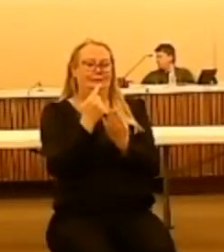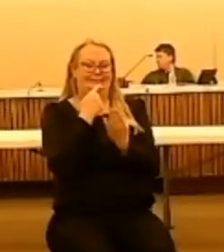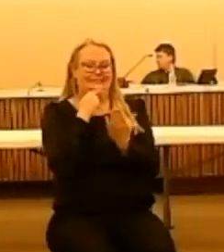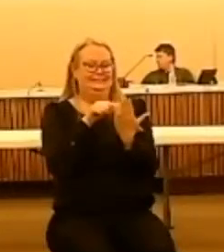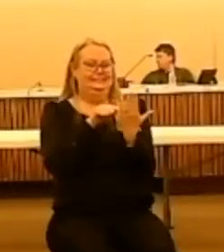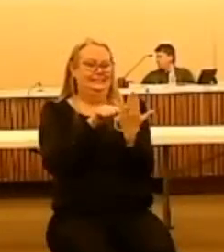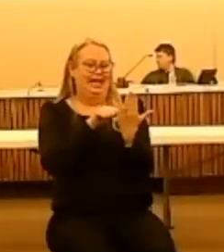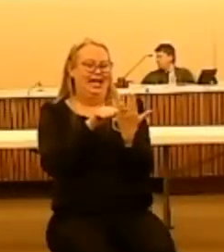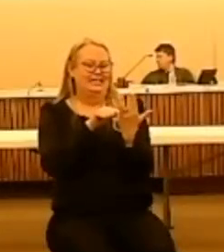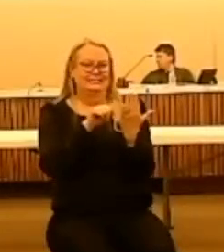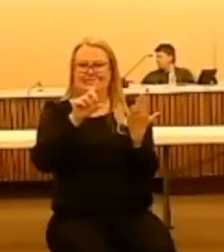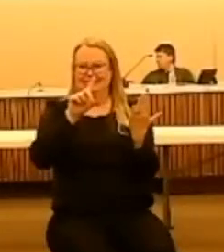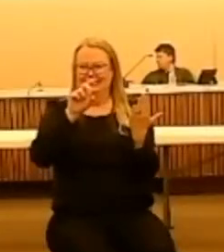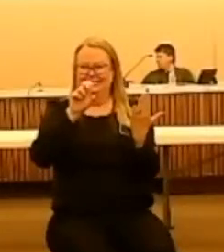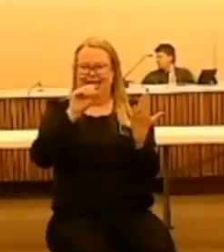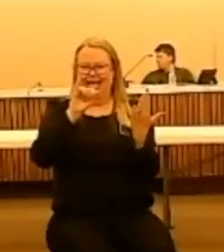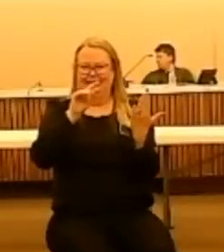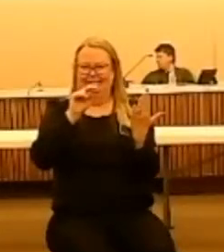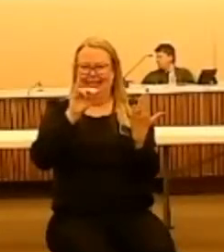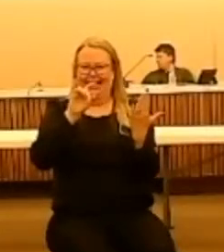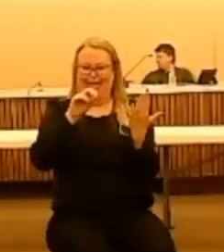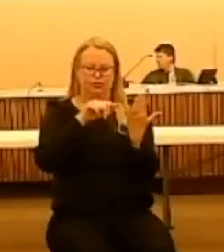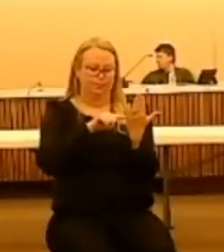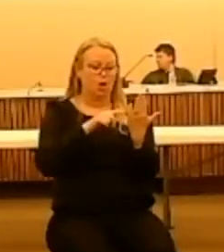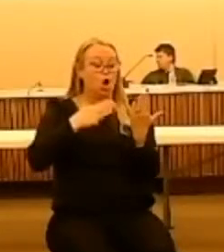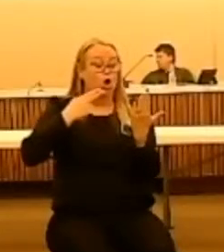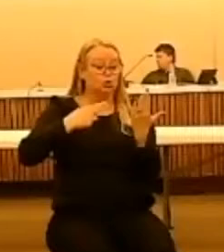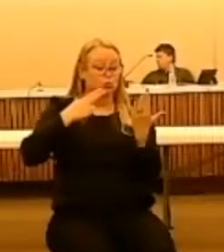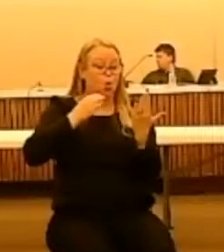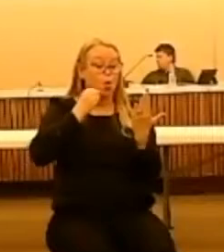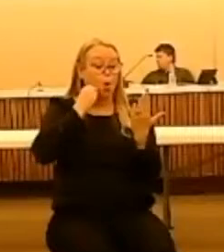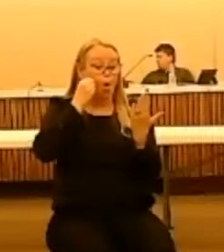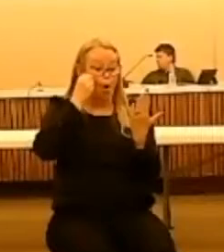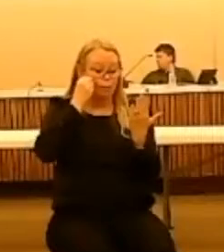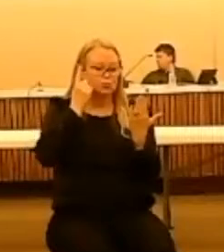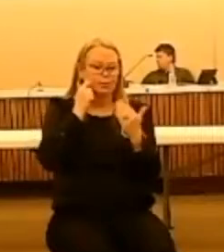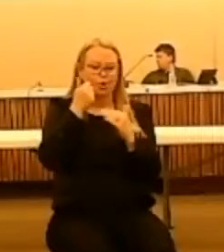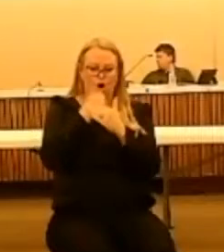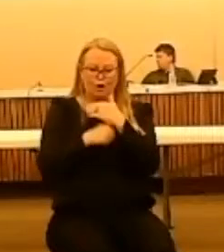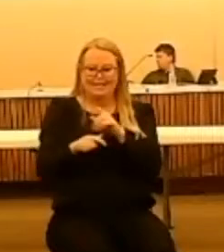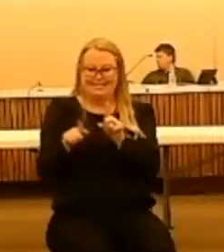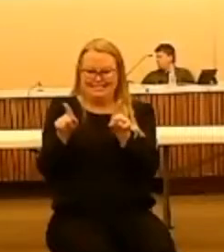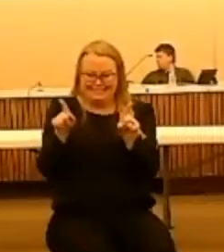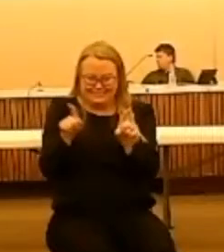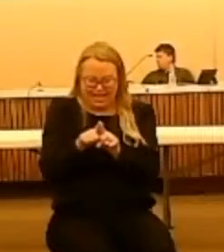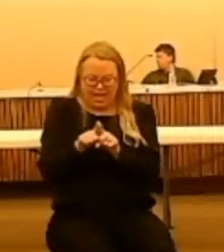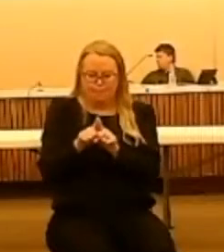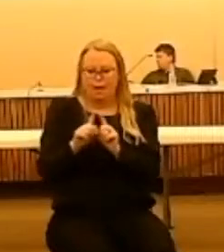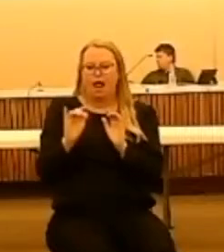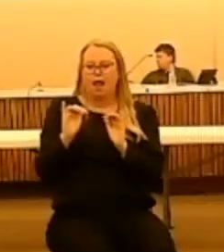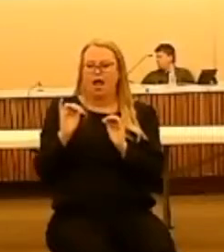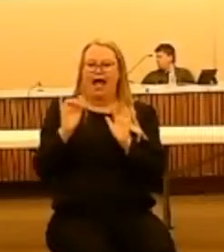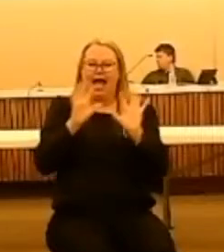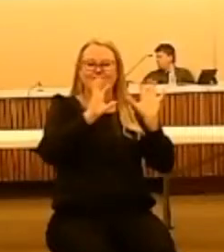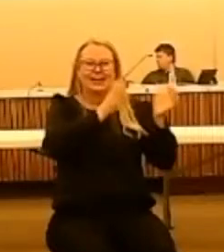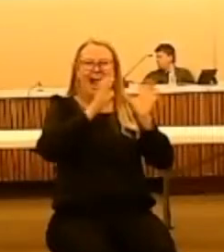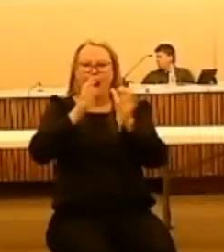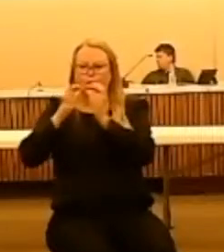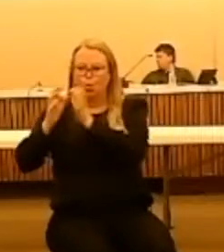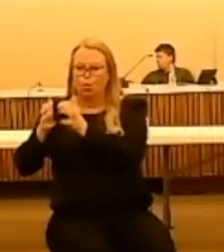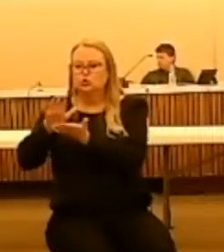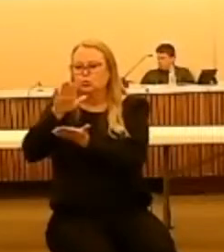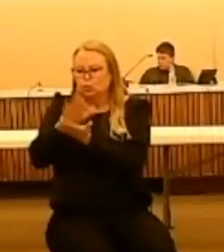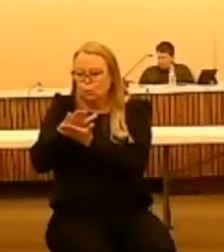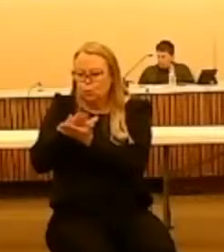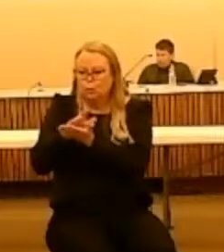designation so that historic homes will be in the same designated category as places like